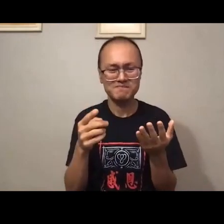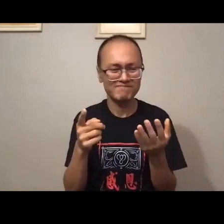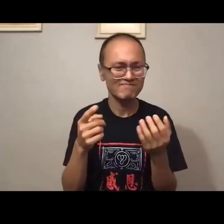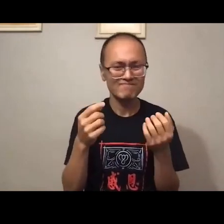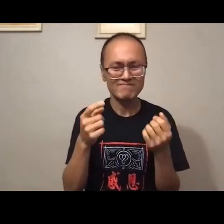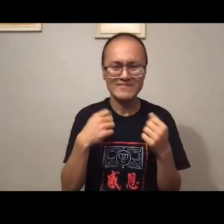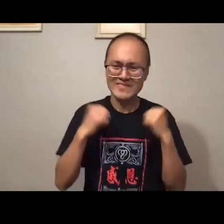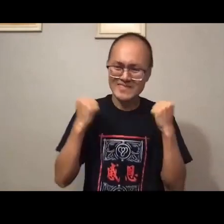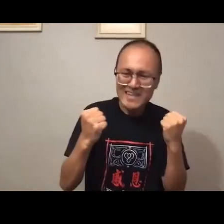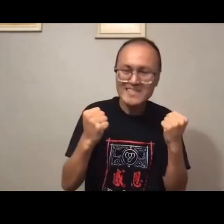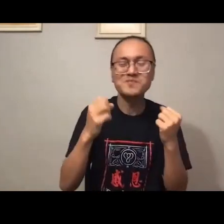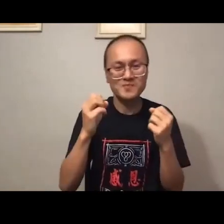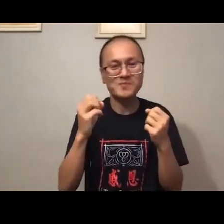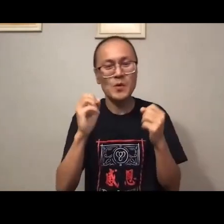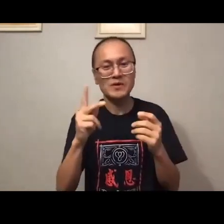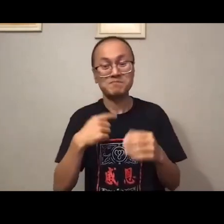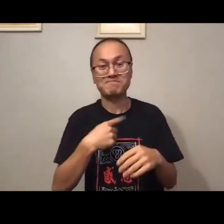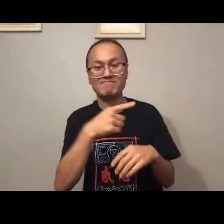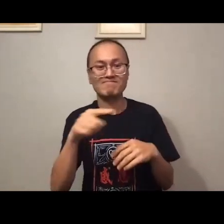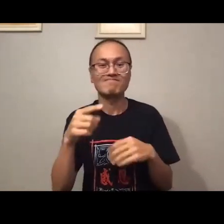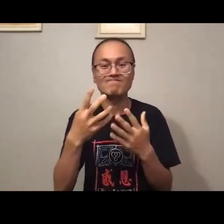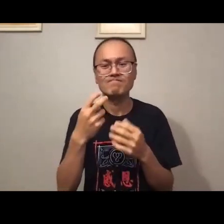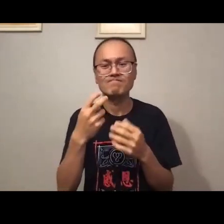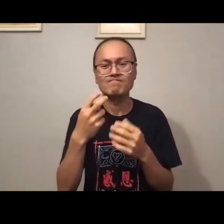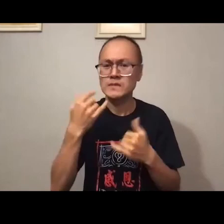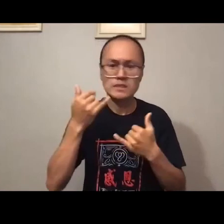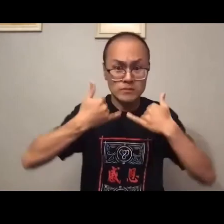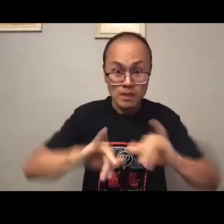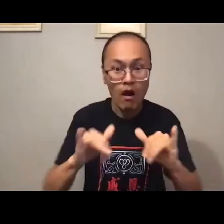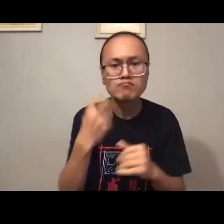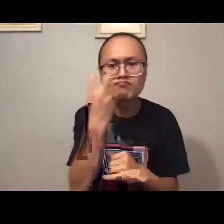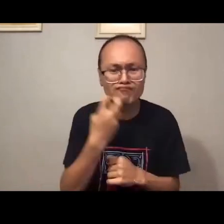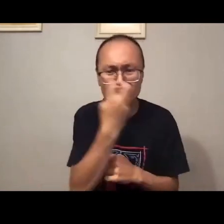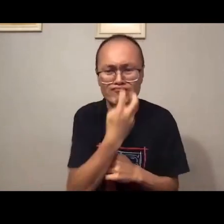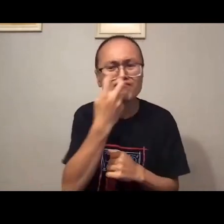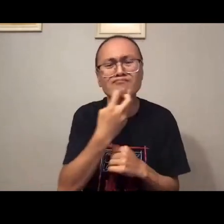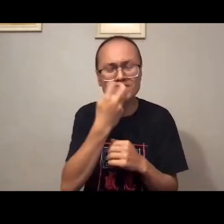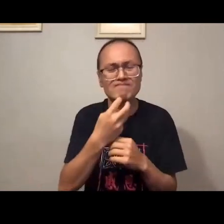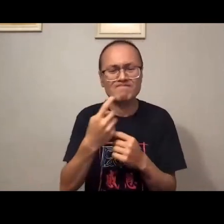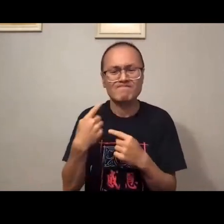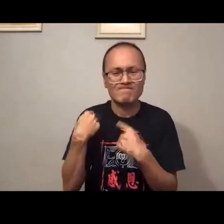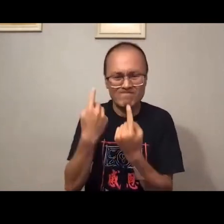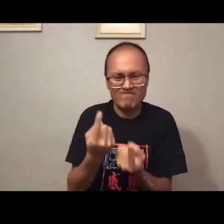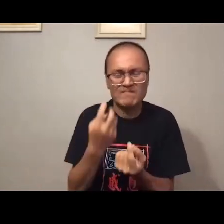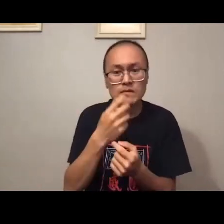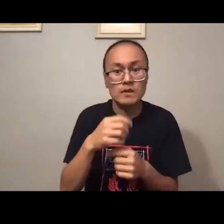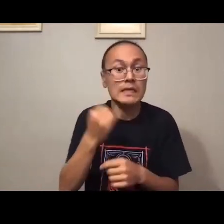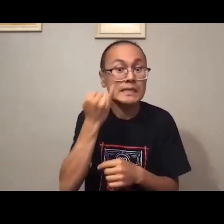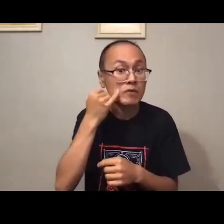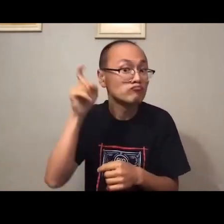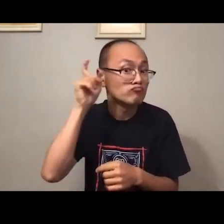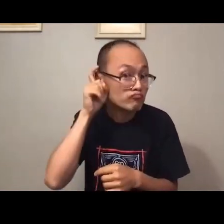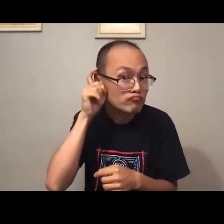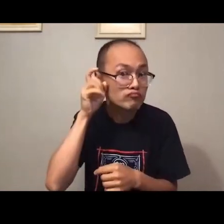and a speech, an oral approach. And so that was great for me. But still, lip reading